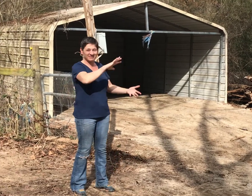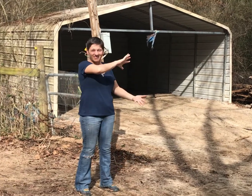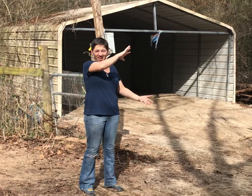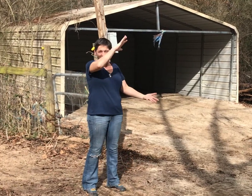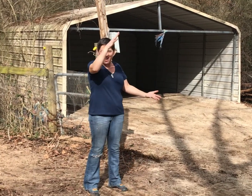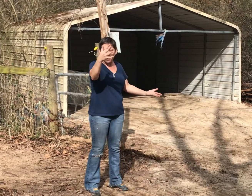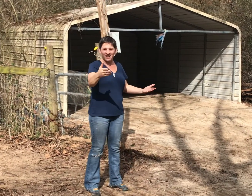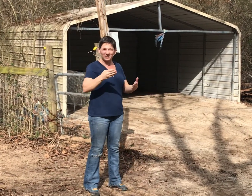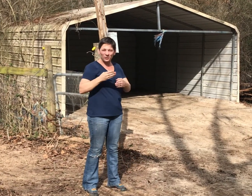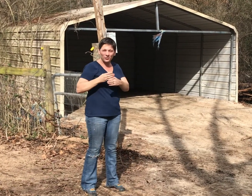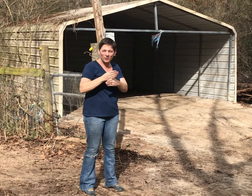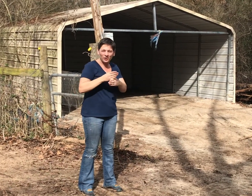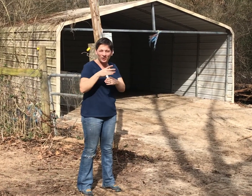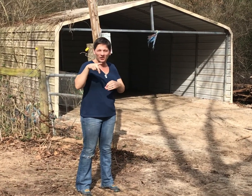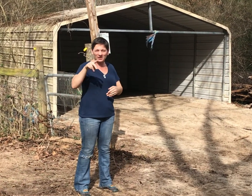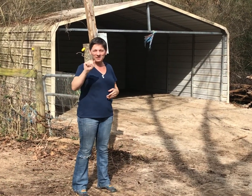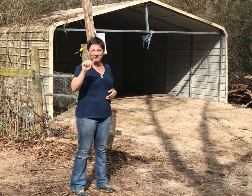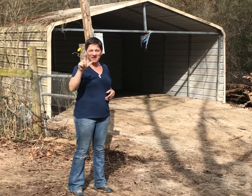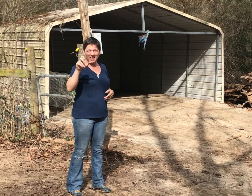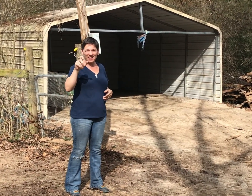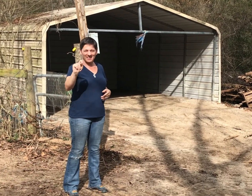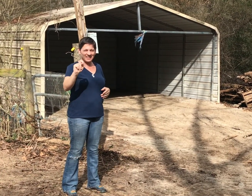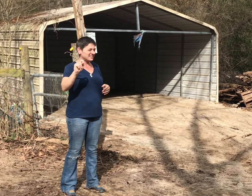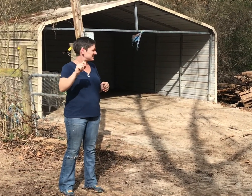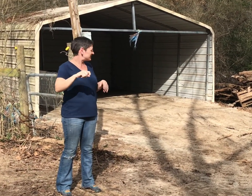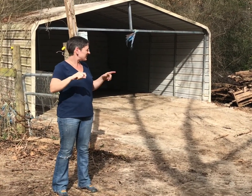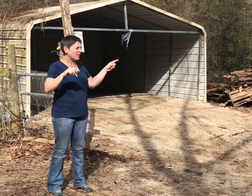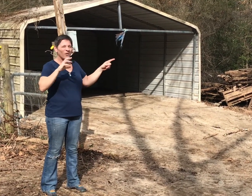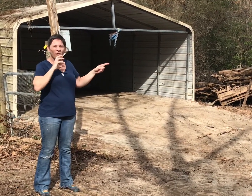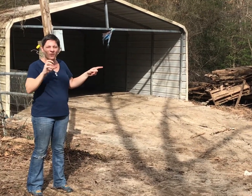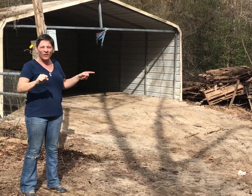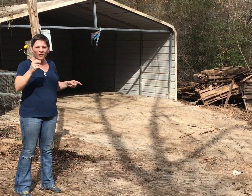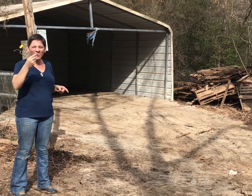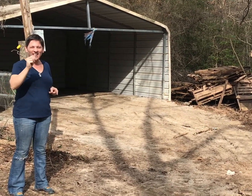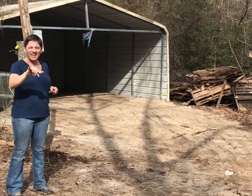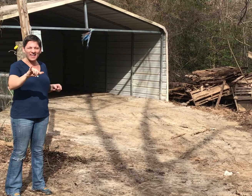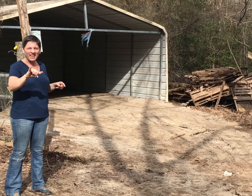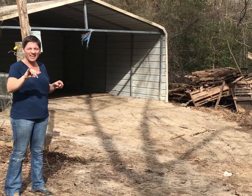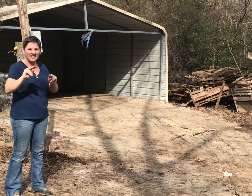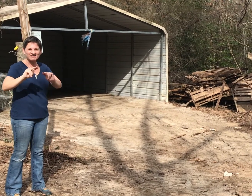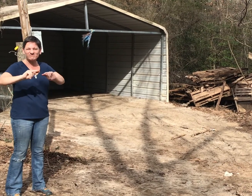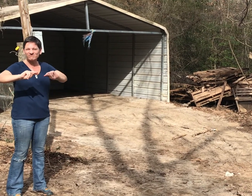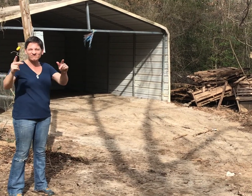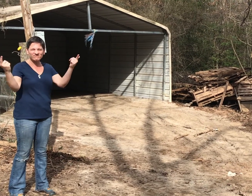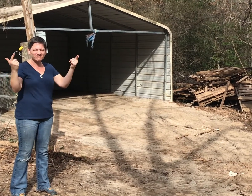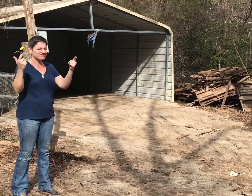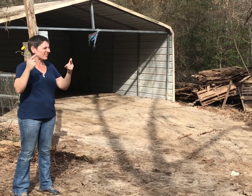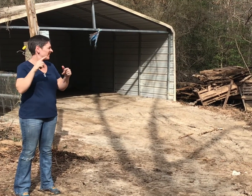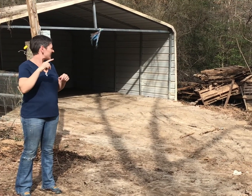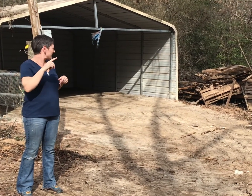Also, if you see over there this giant mound of wooden pallets that have been broken up and old hay that's